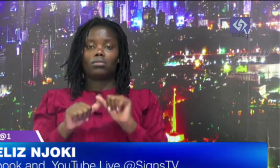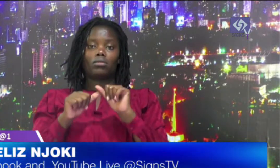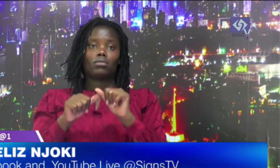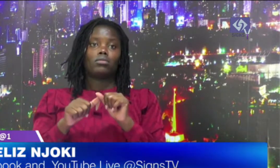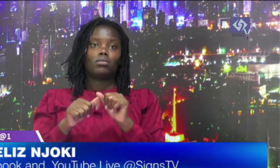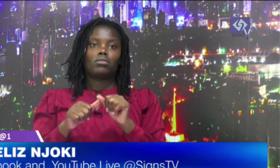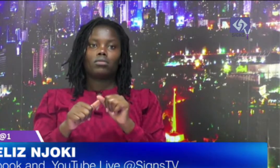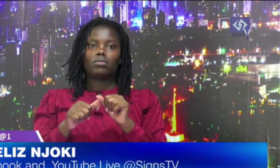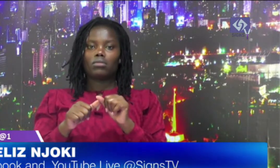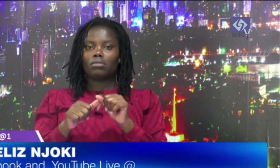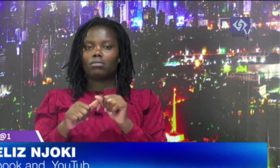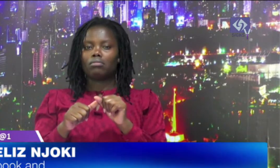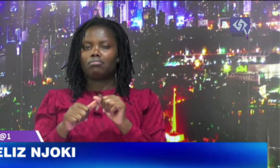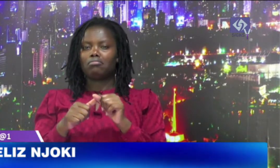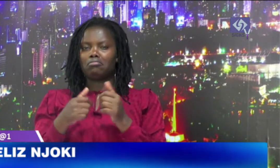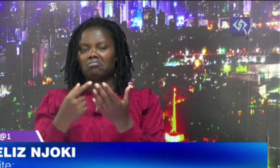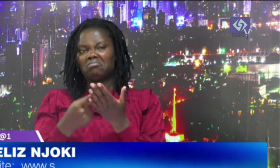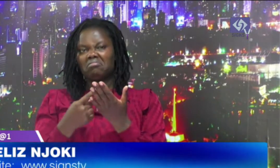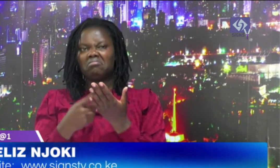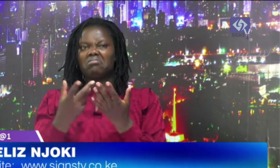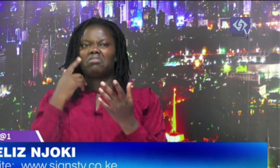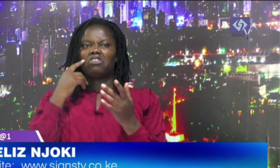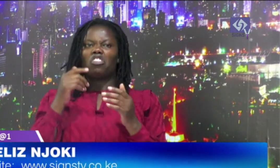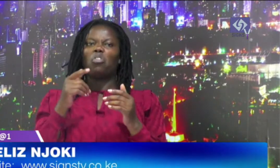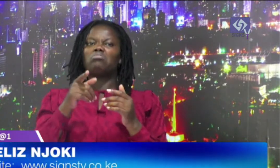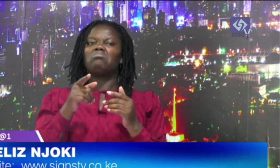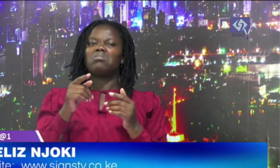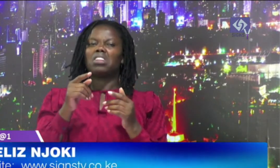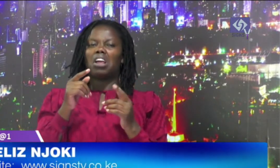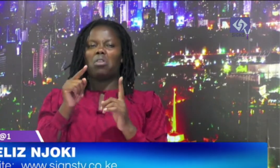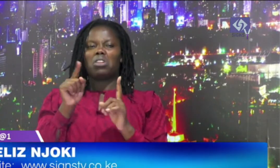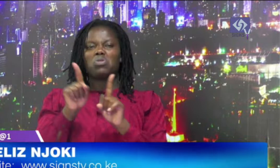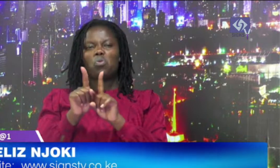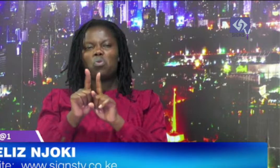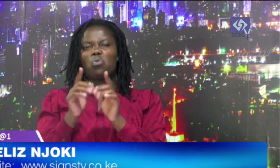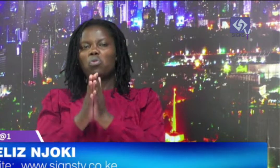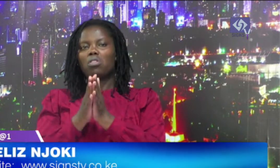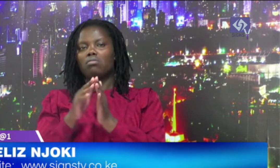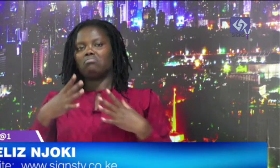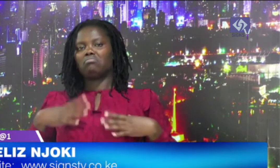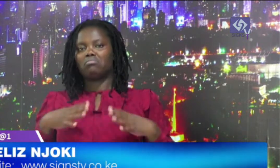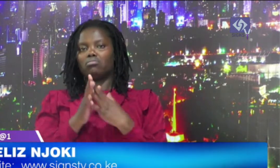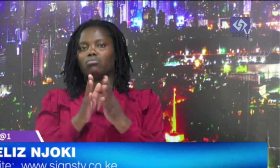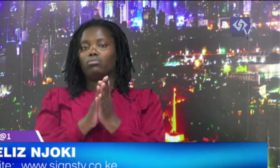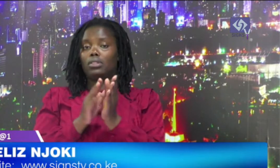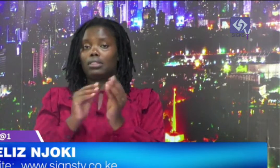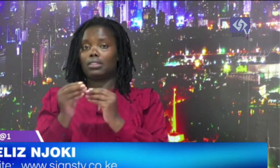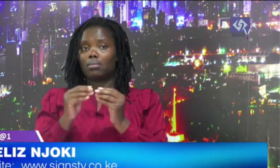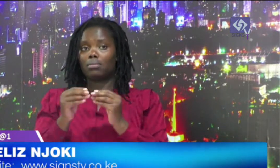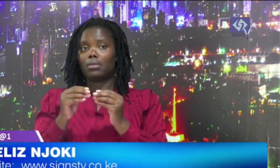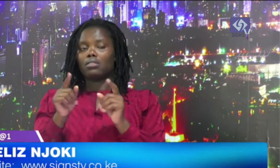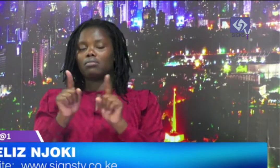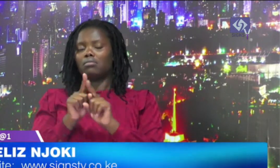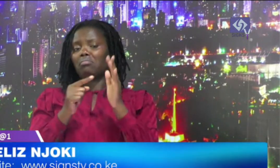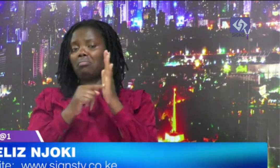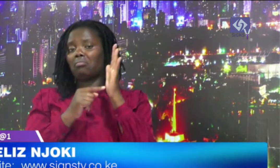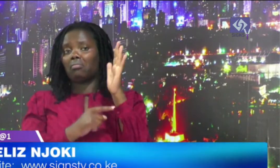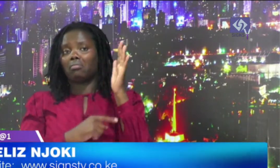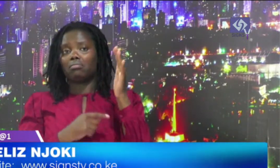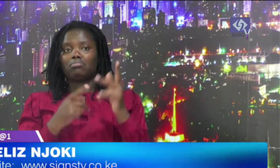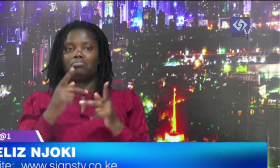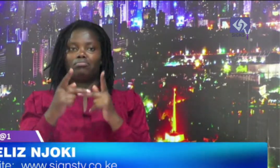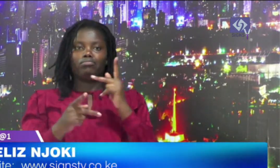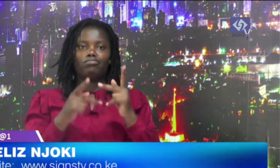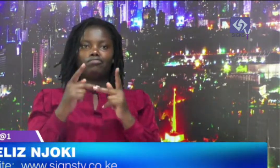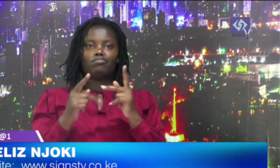and Achieve the SDGs for, with, and by persons with disabilities, highlighted the progress towards